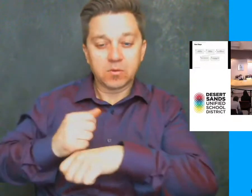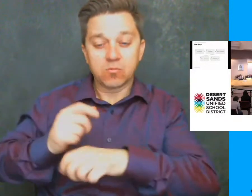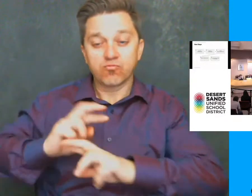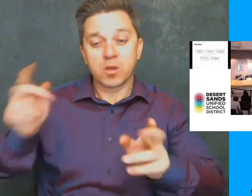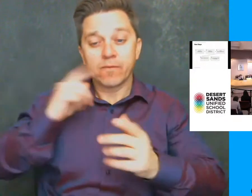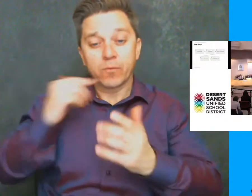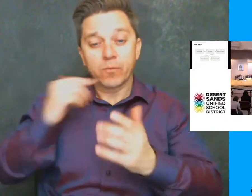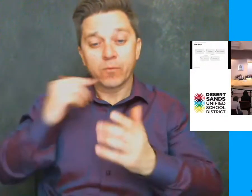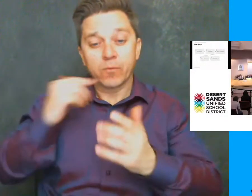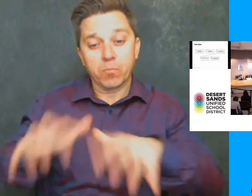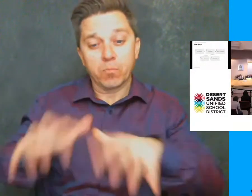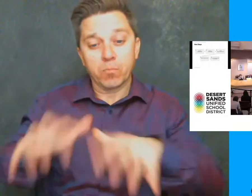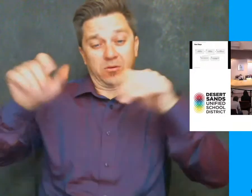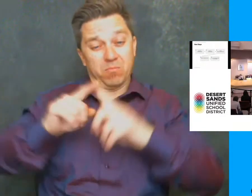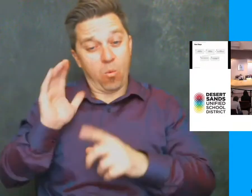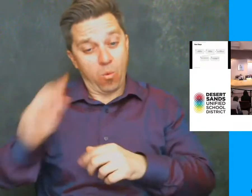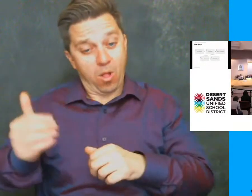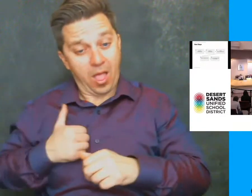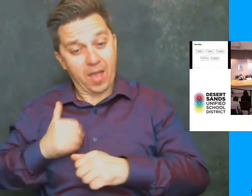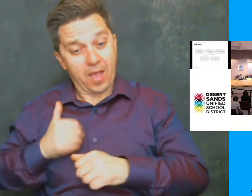also going to be a new press box then?